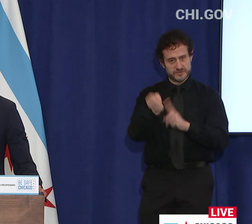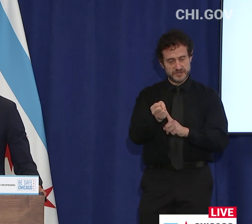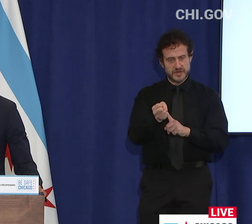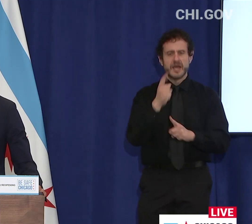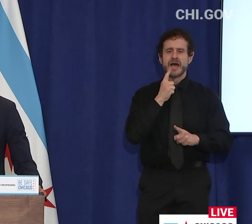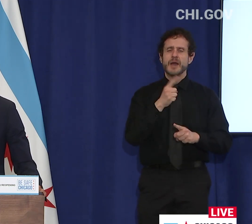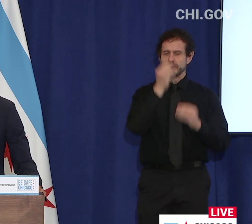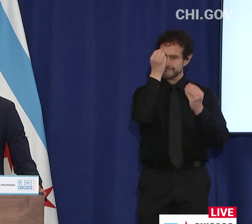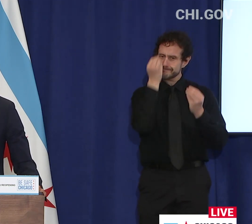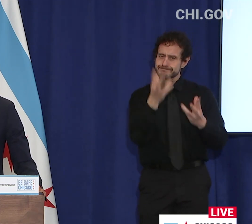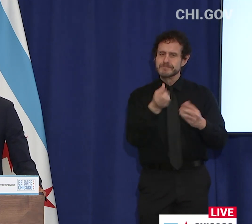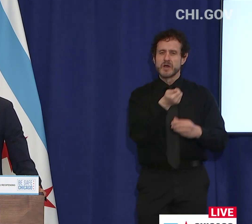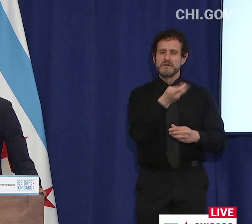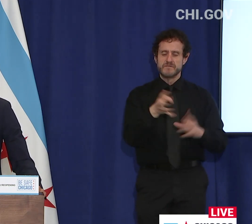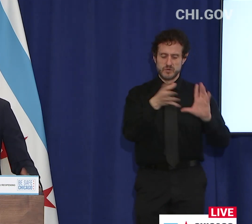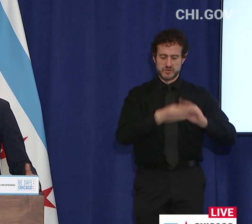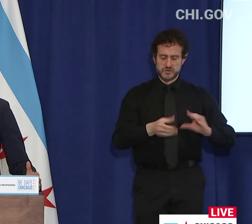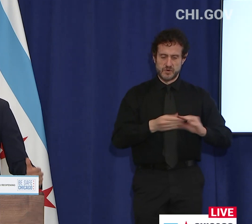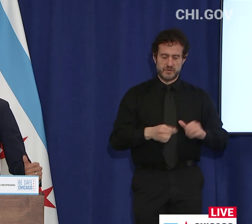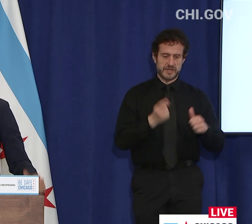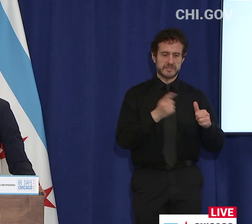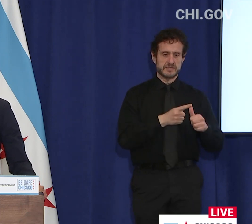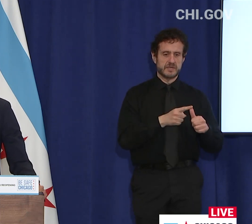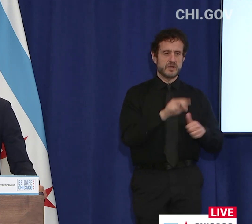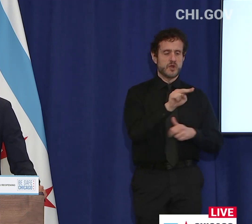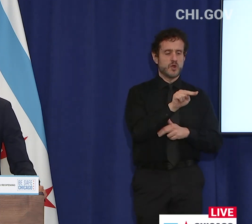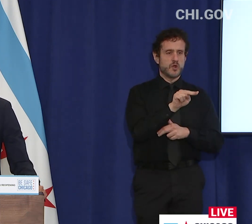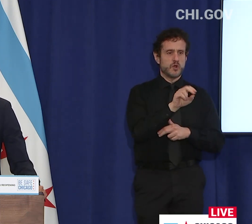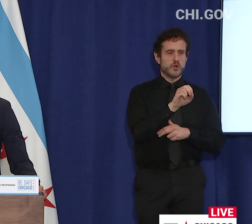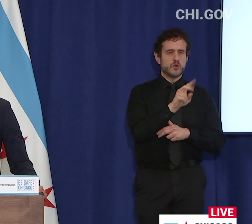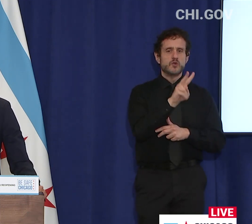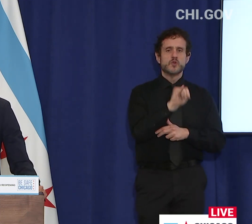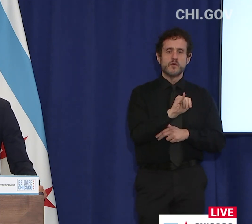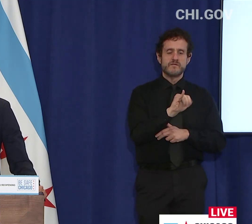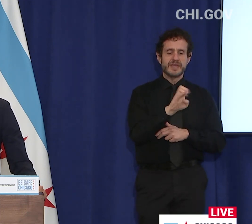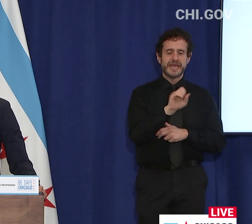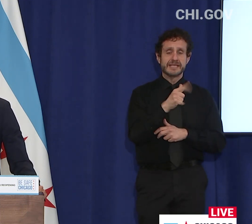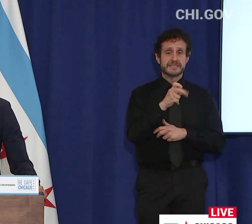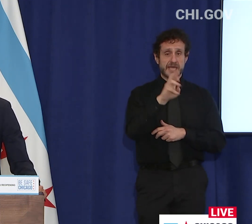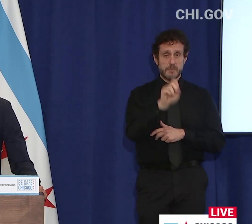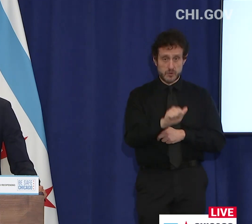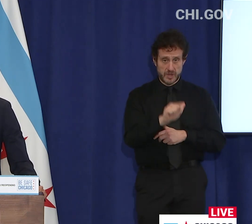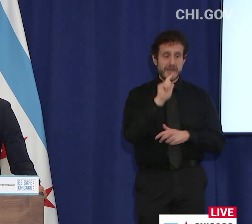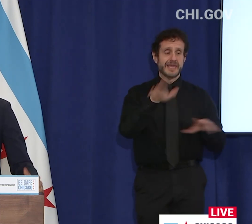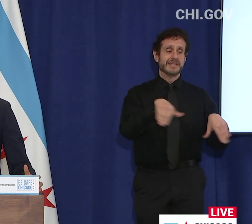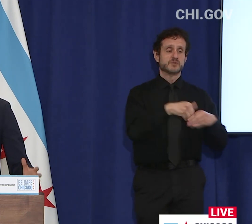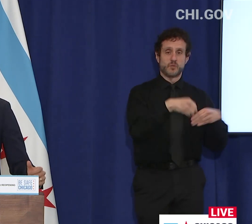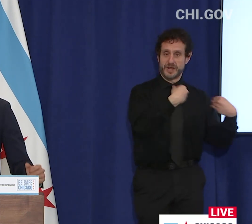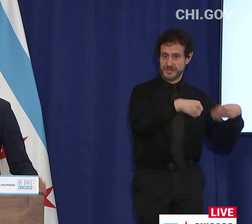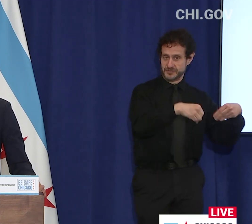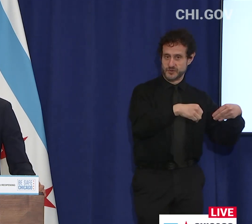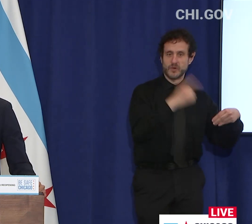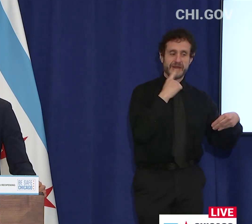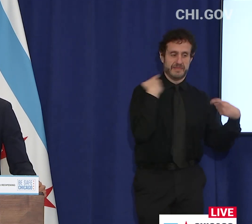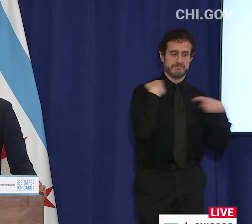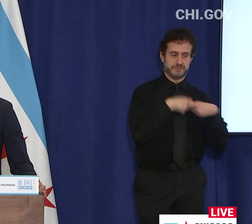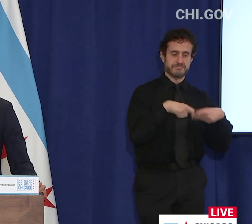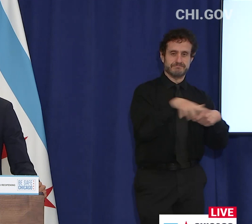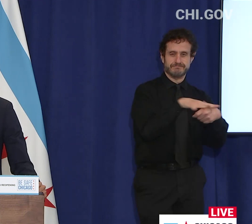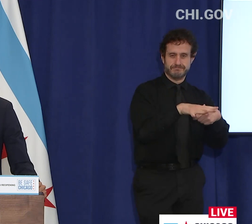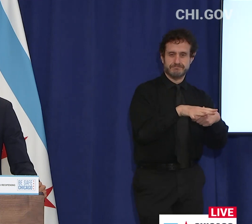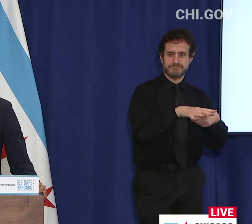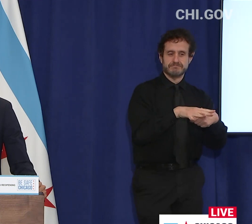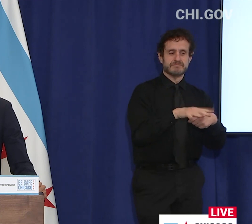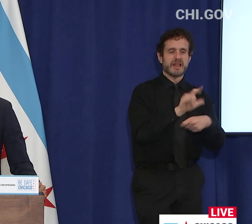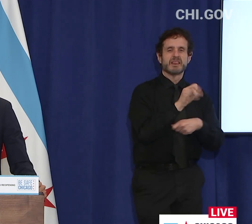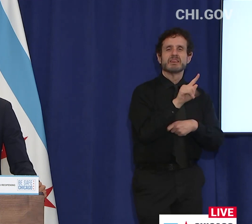with you right now. One is about Novias Davila, a wedding and quinceañera dress shop that has been part of the fabric of Little Village